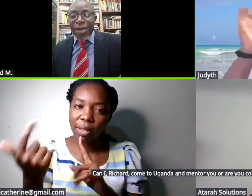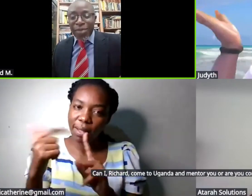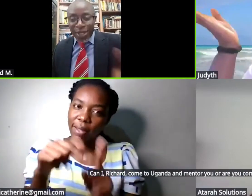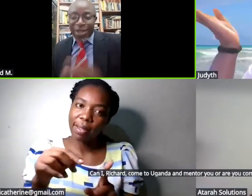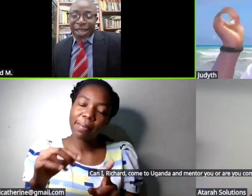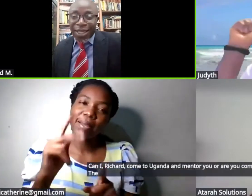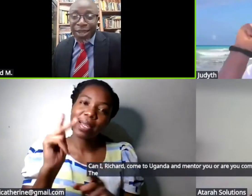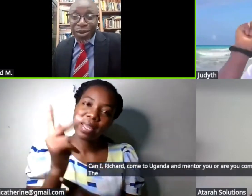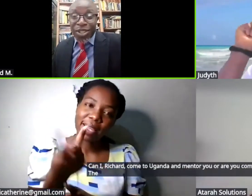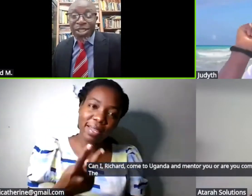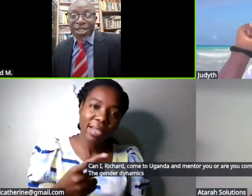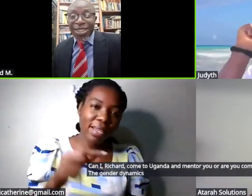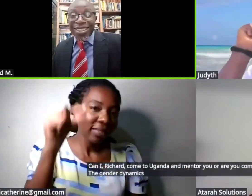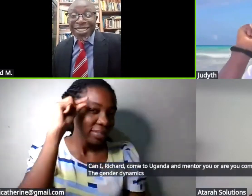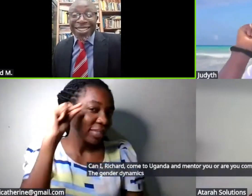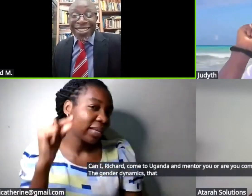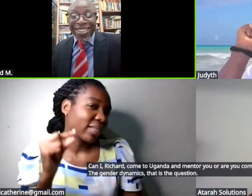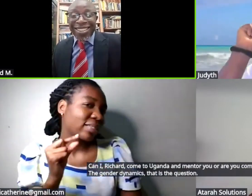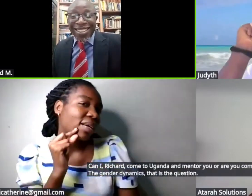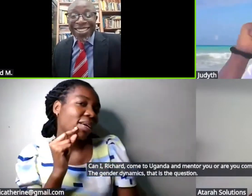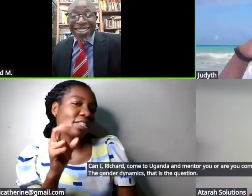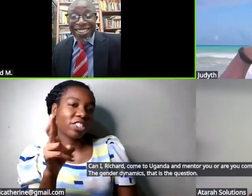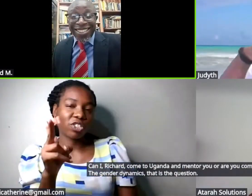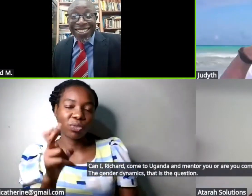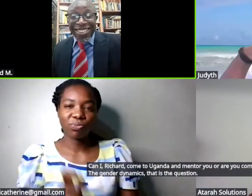gender dynamics? That is the question.